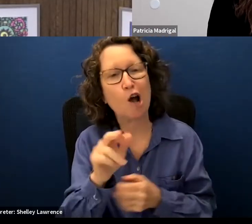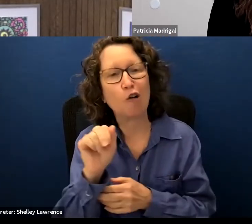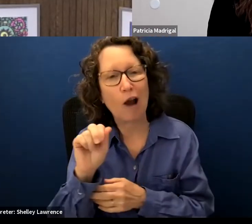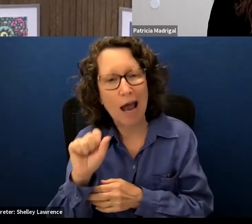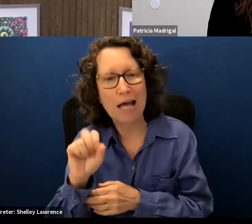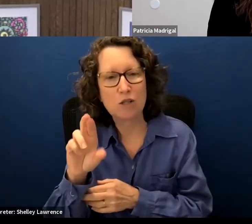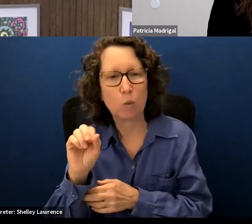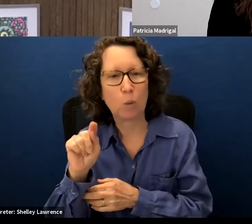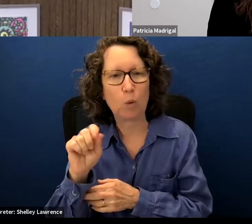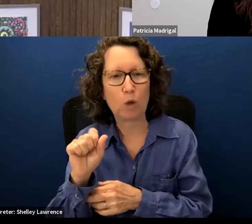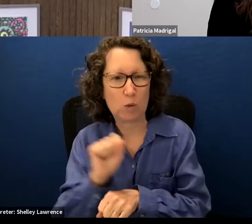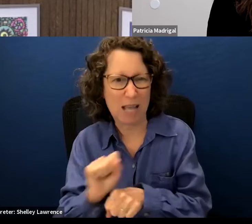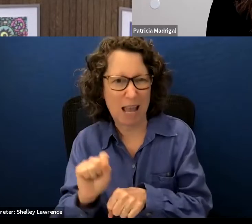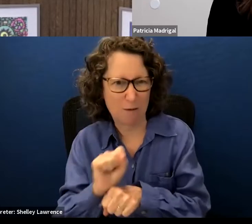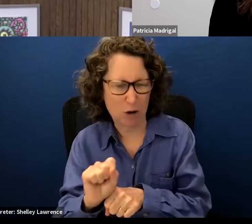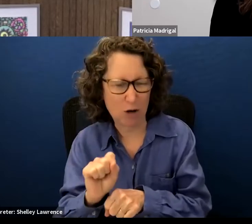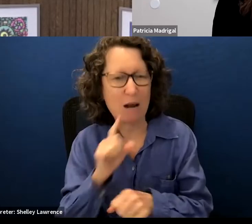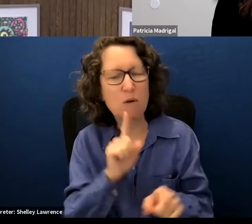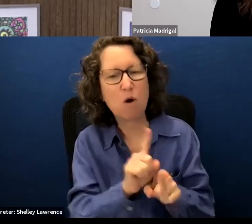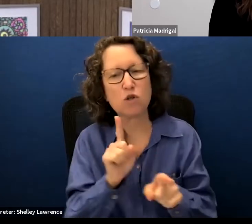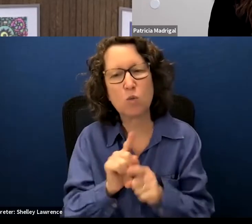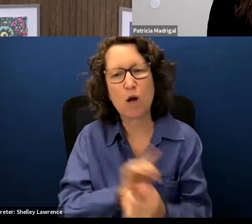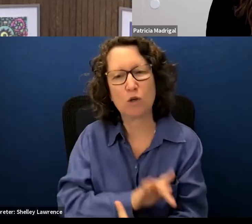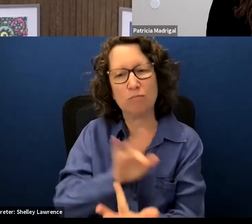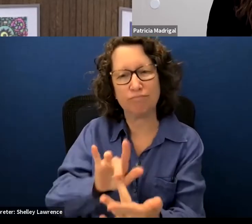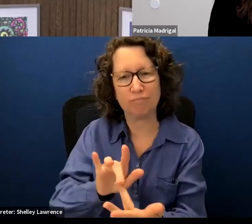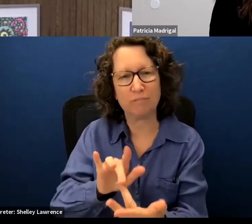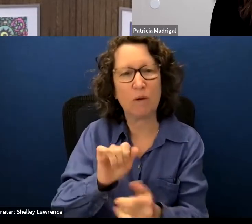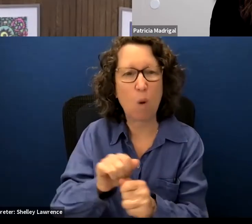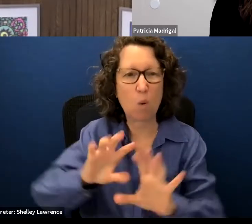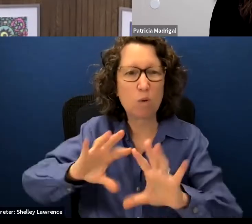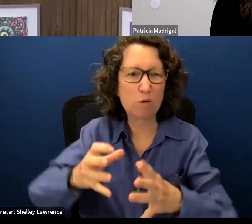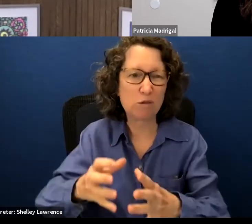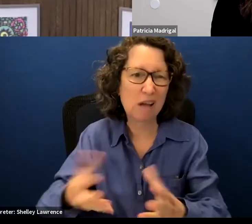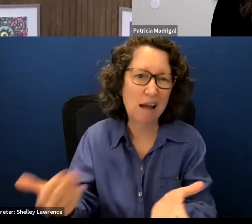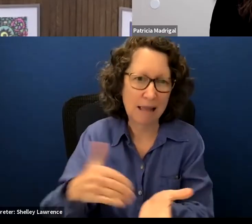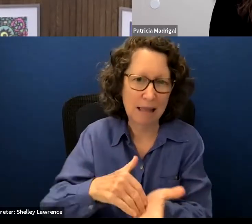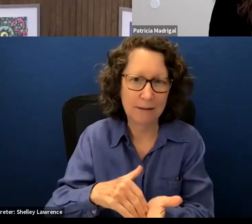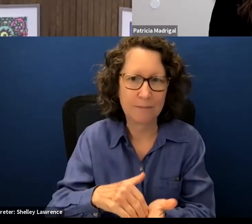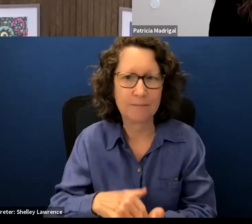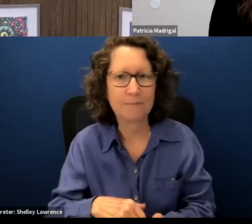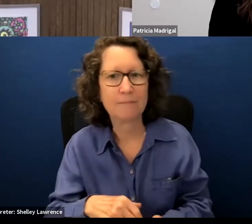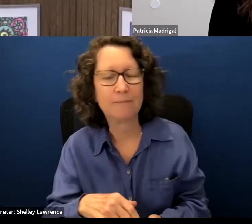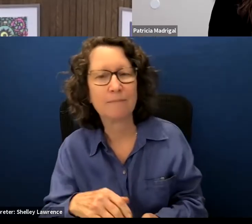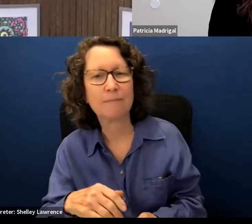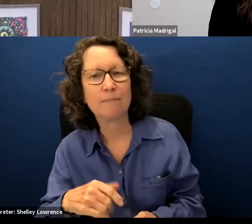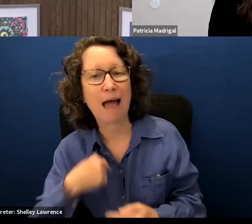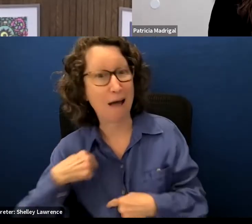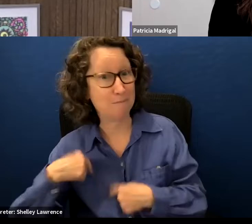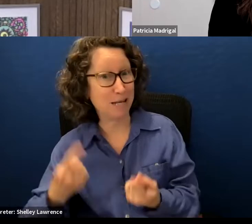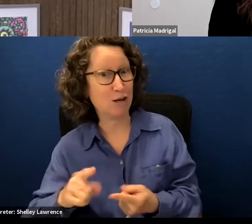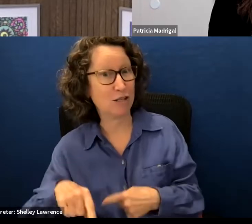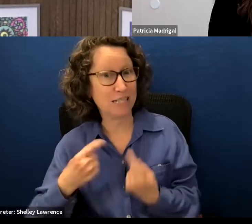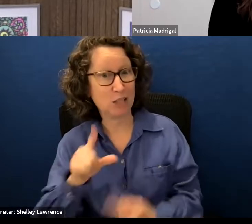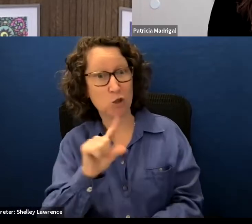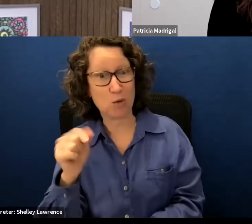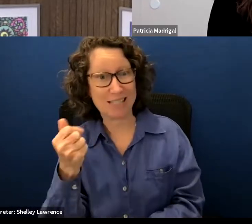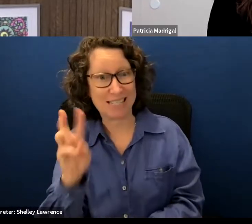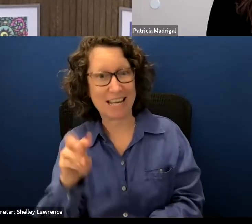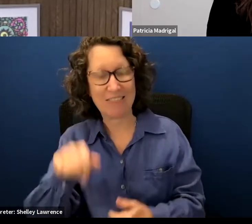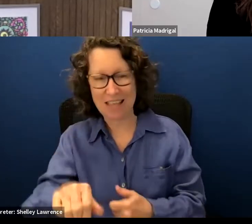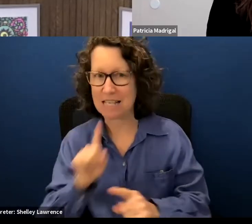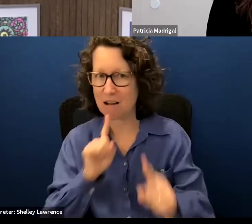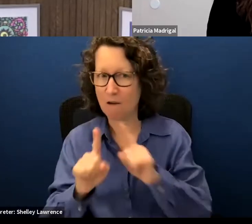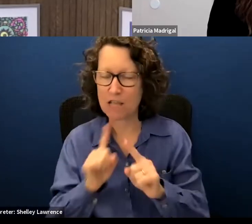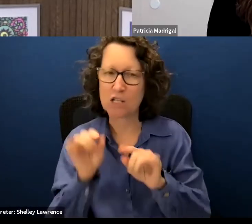perhaps we need to also be able to tap those resources. with things, I've been here since 2016, and this is a conversation